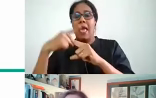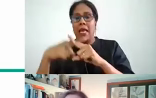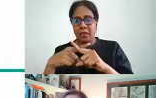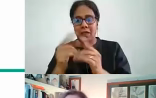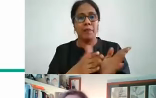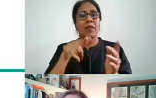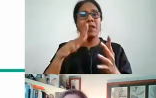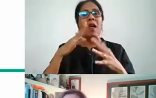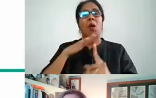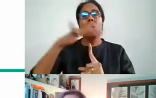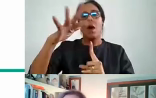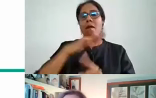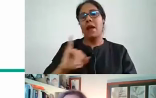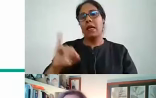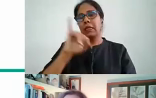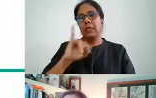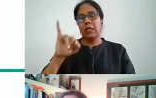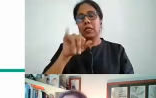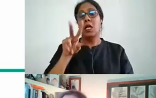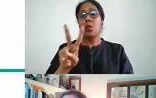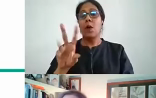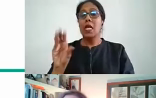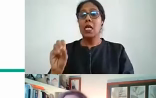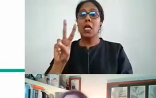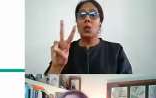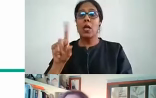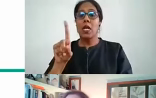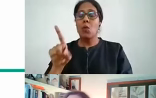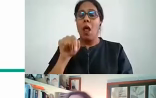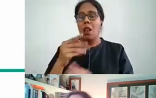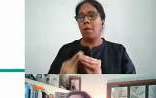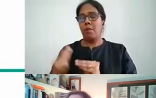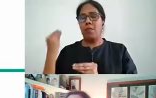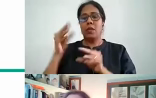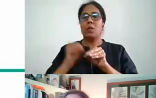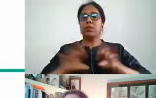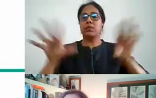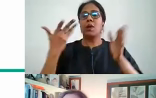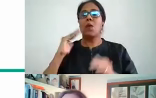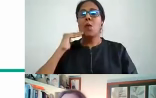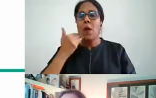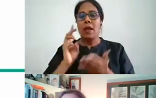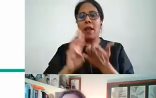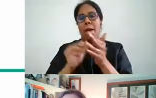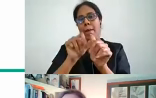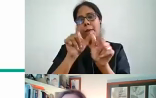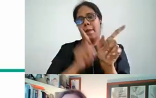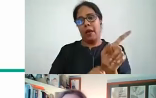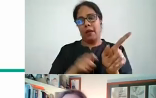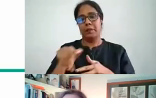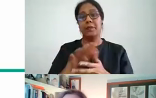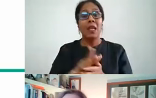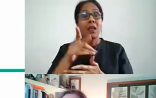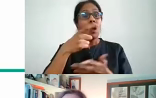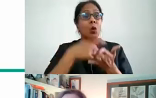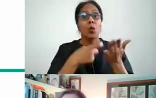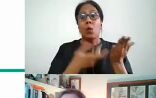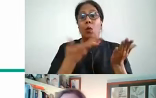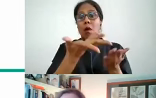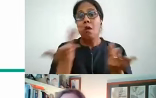2021 version was recently published in May. So, this standard, while it has been